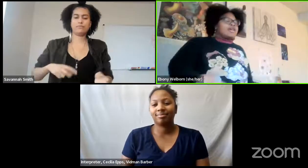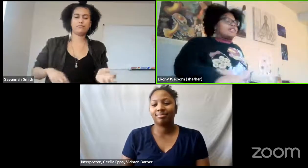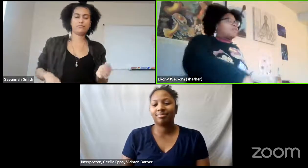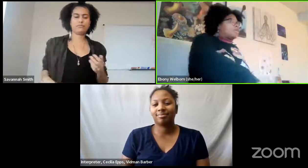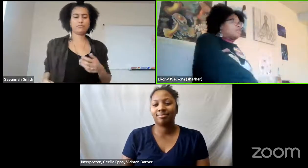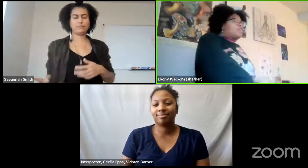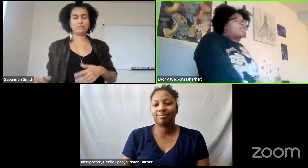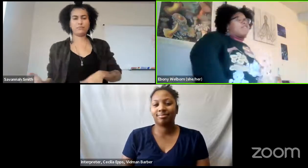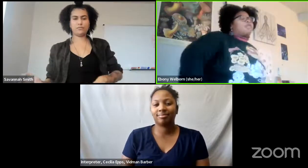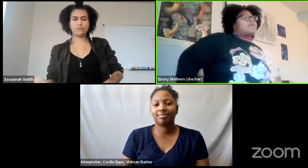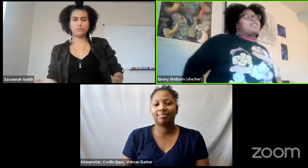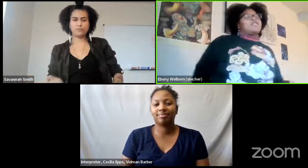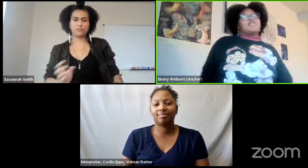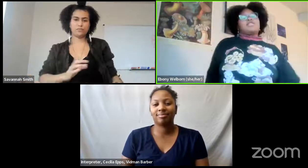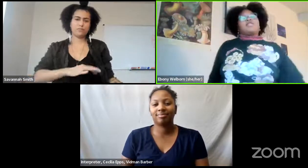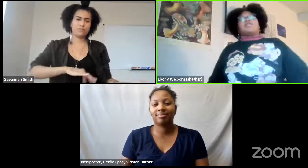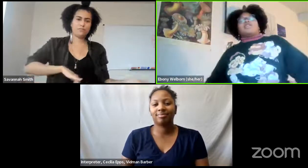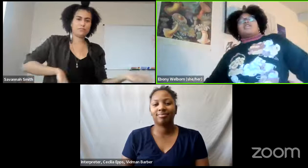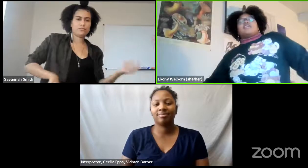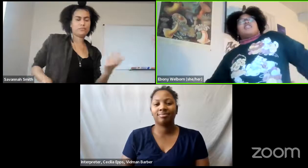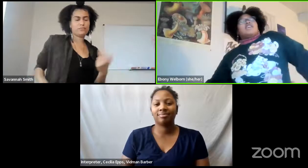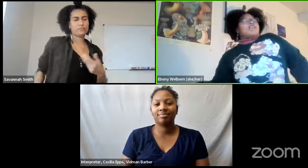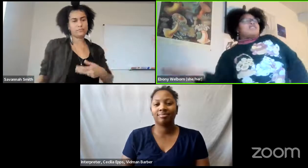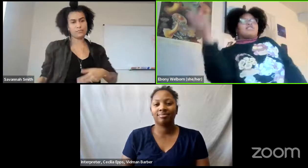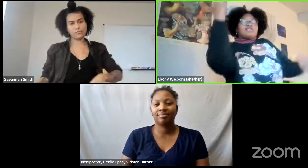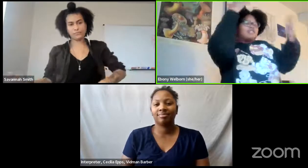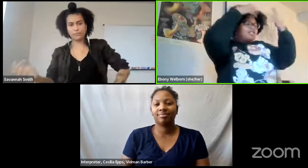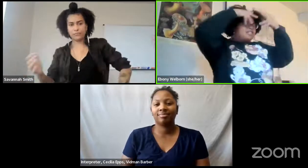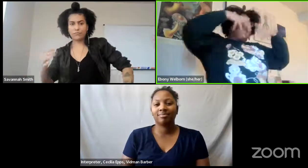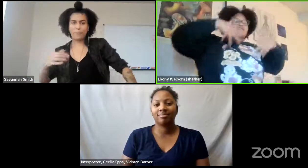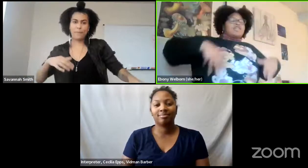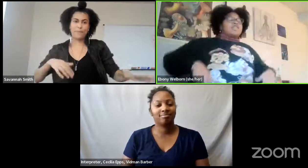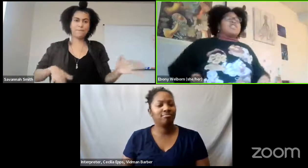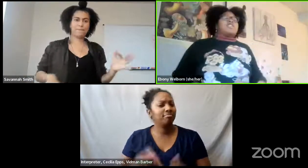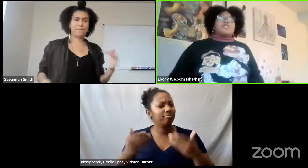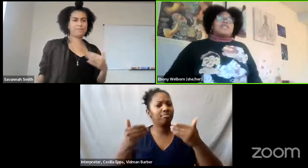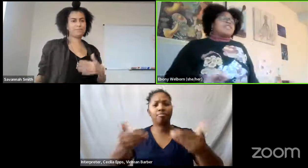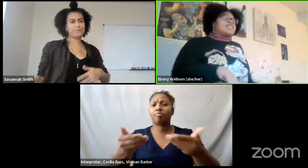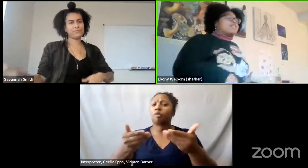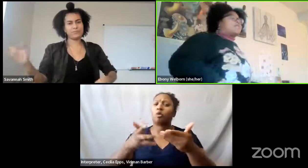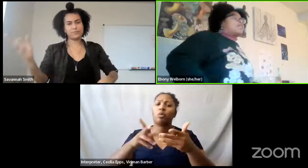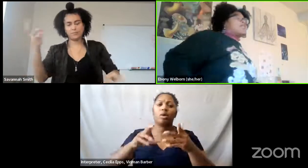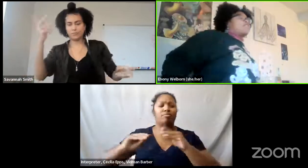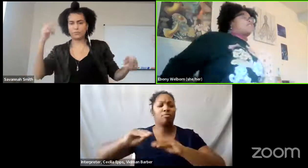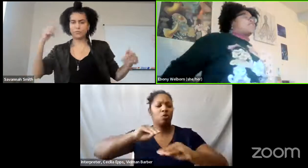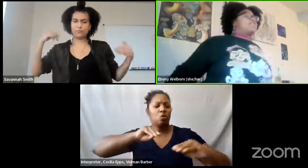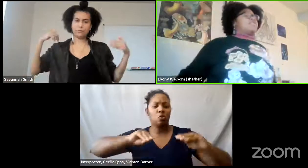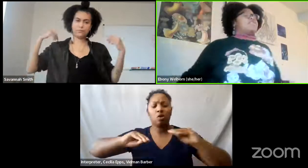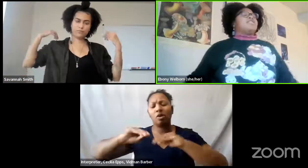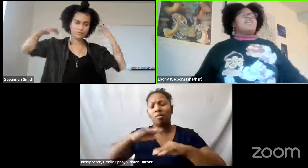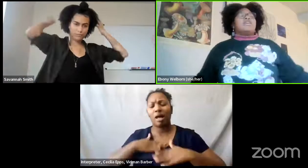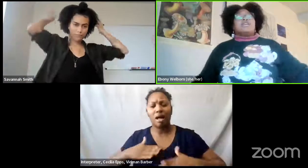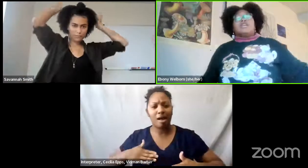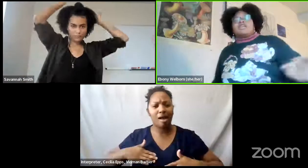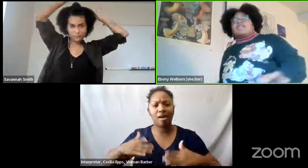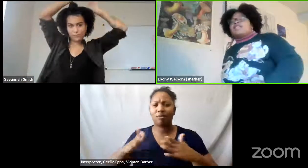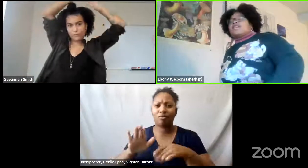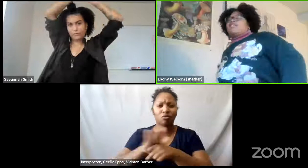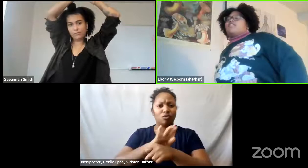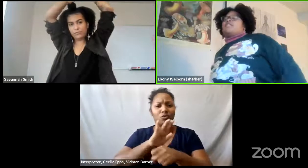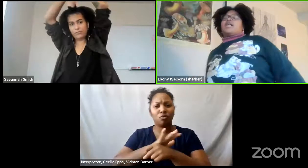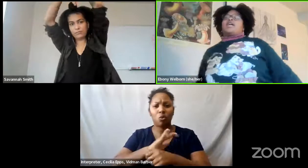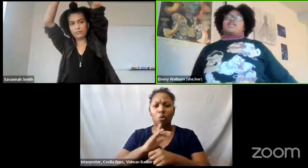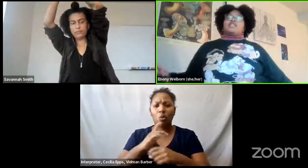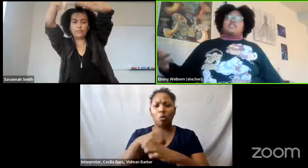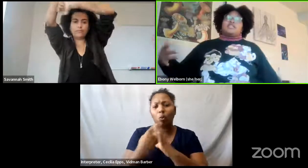On this last minute, if you haven't been doing so already, go ahead. Internalize this experience. Get